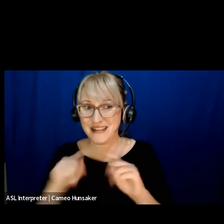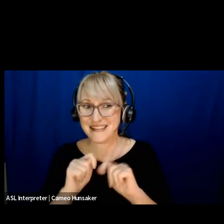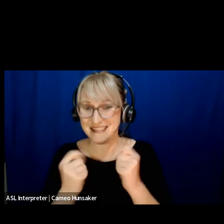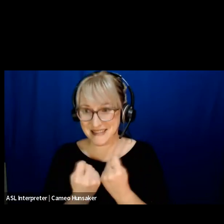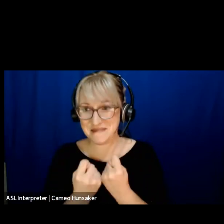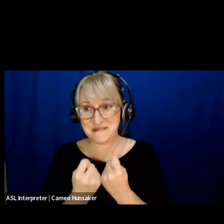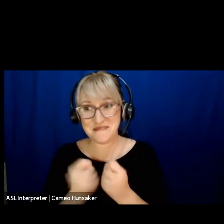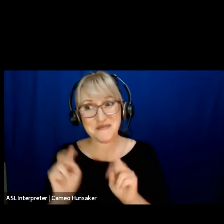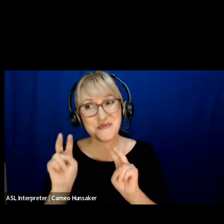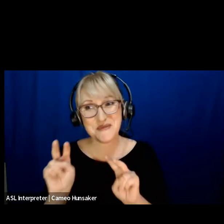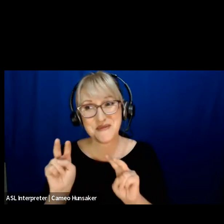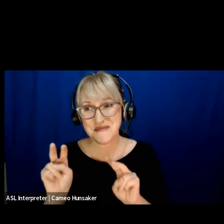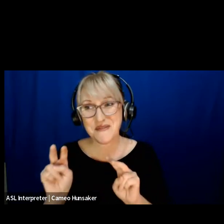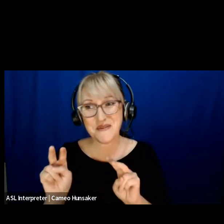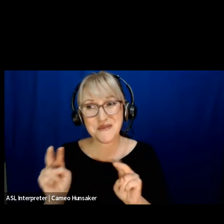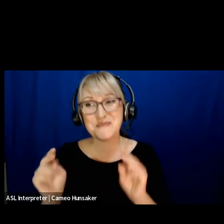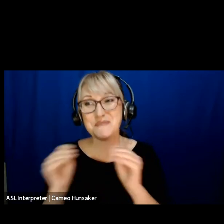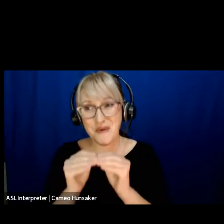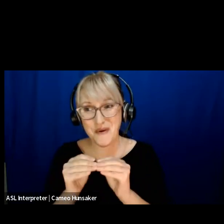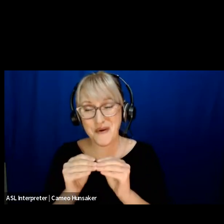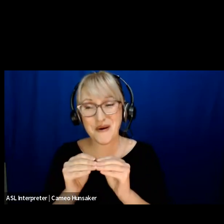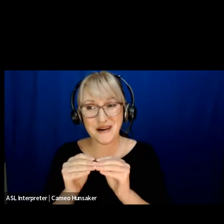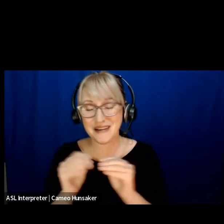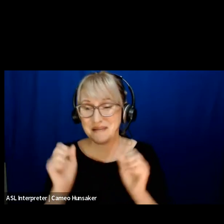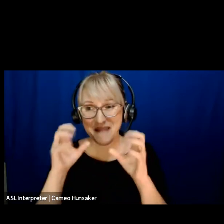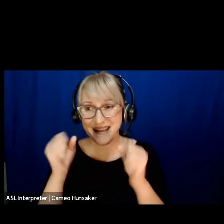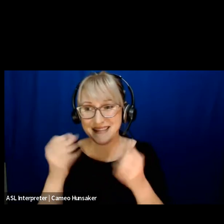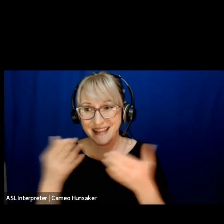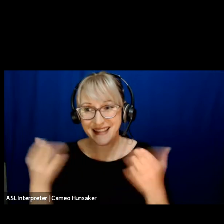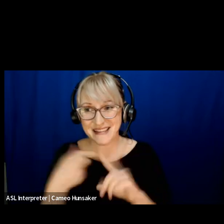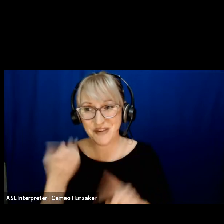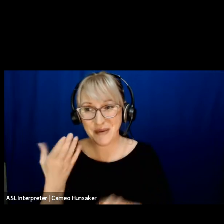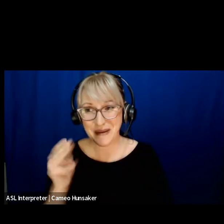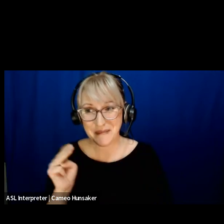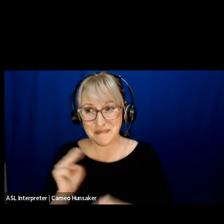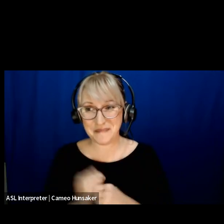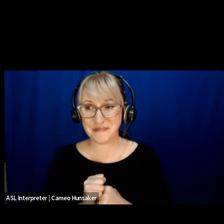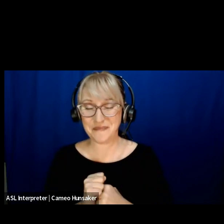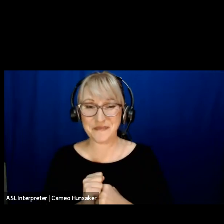we look forward to more to come. We also,